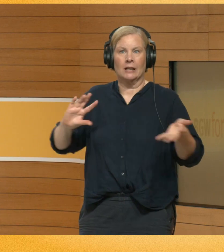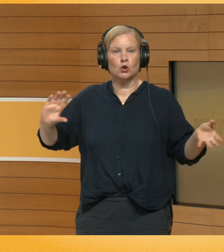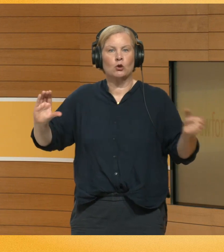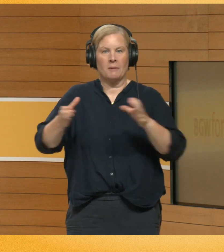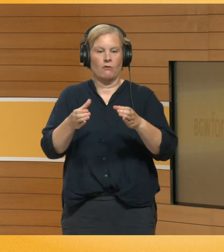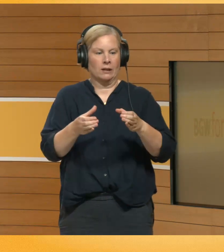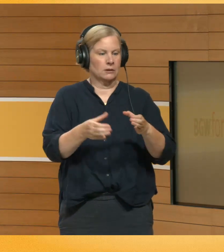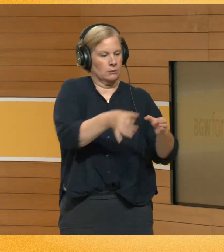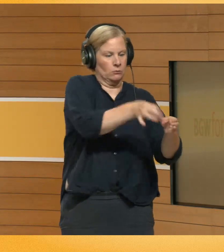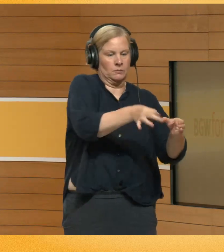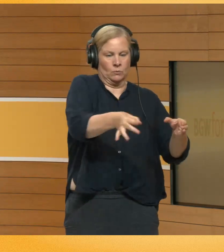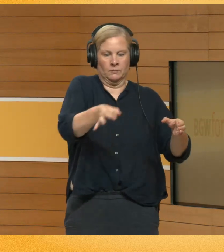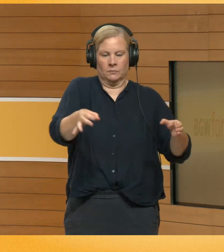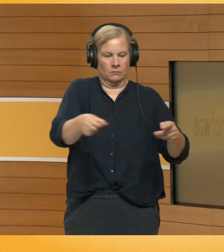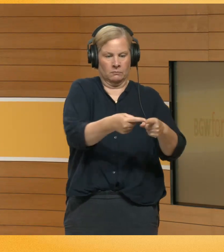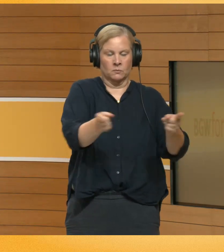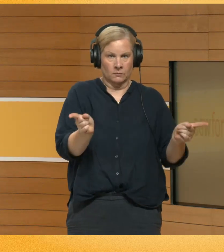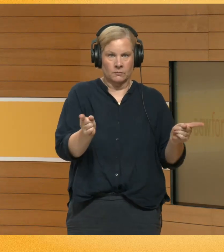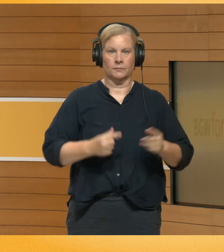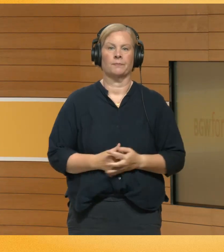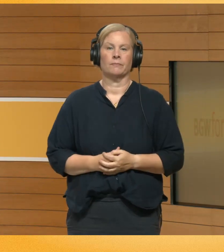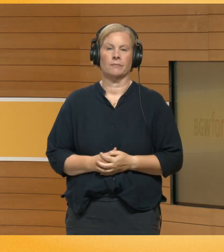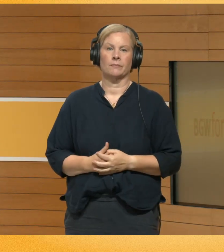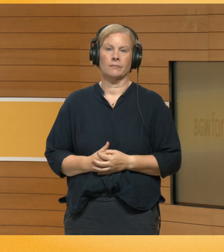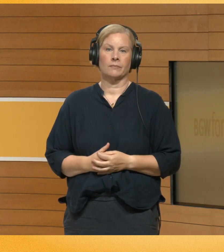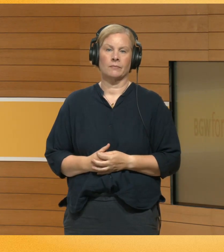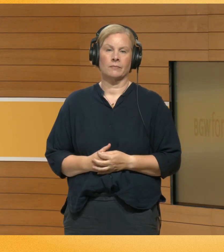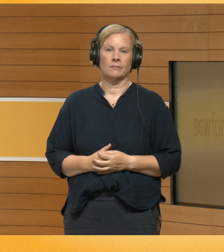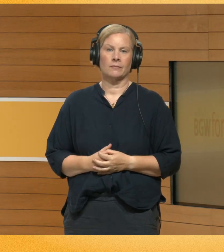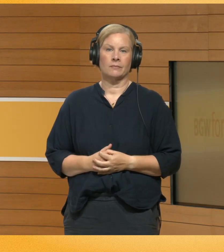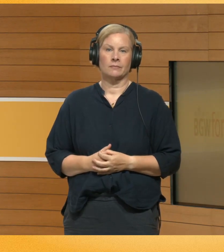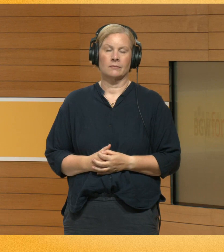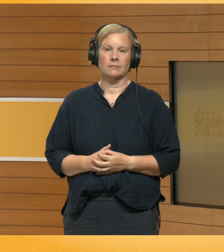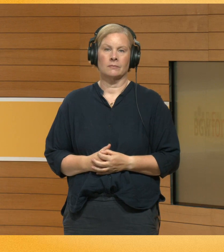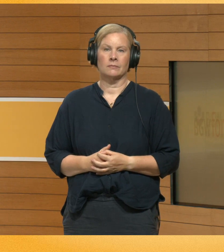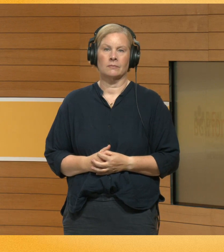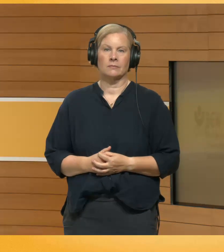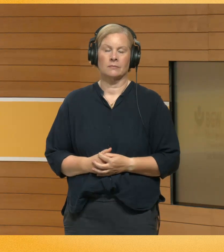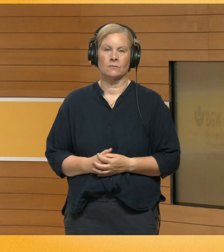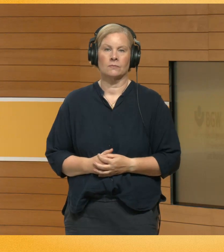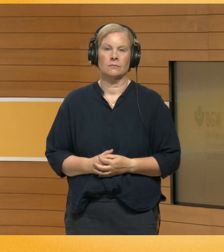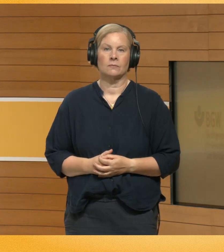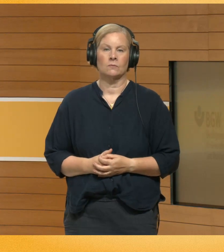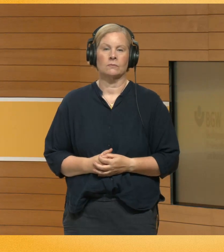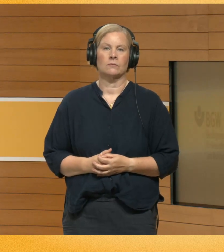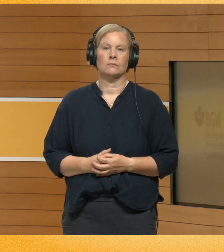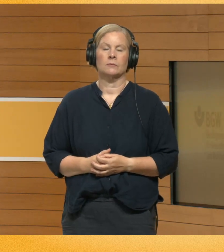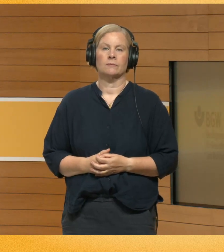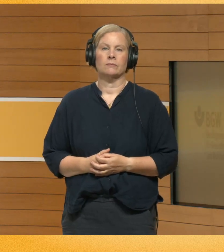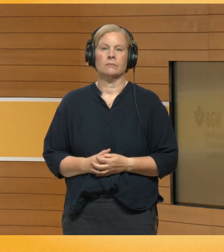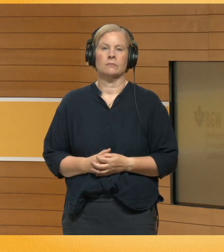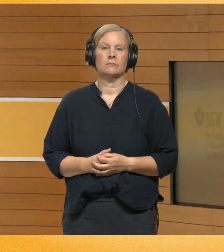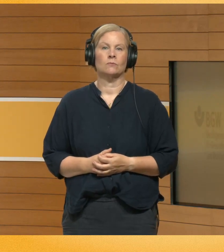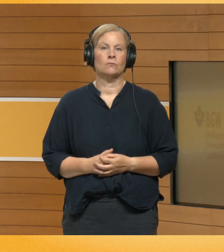them, and they live within the communities that they serve. And that's at the very base of the healthcare